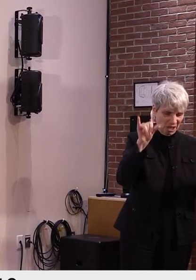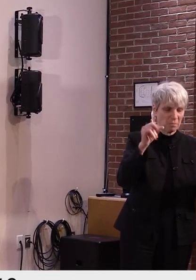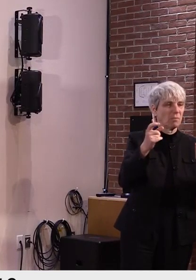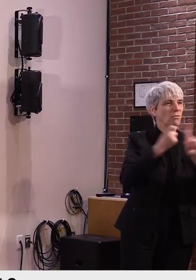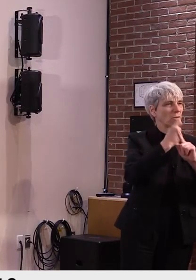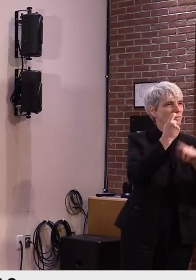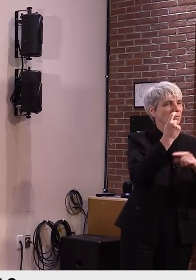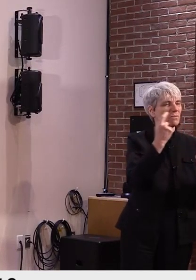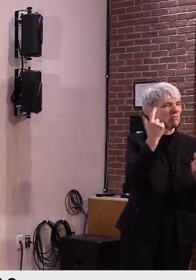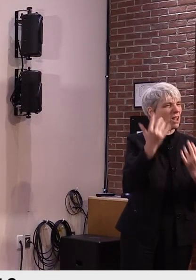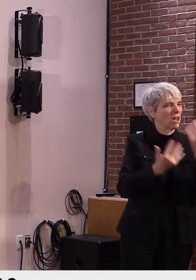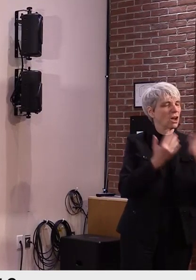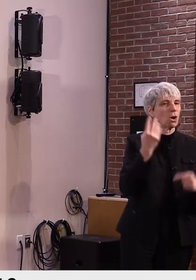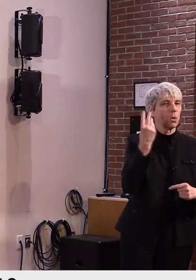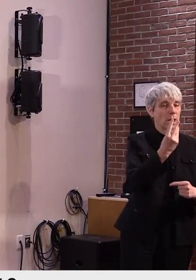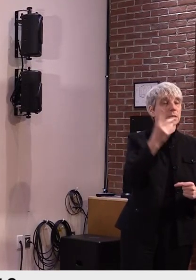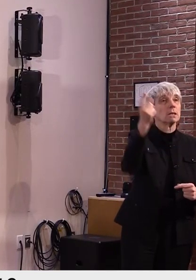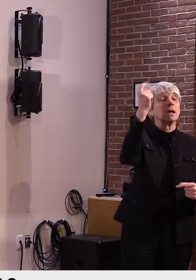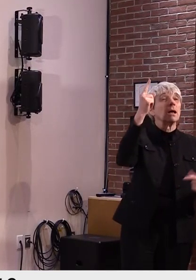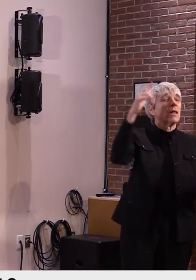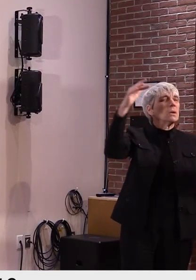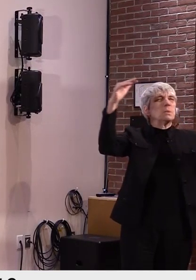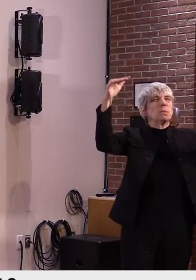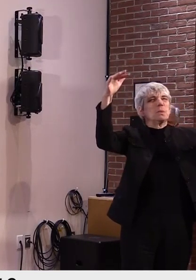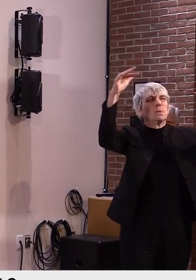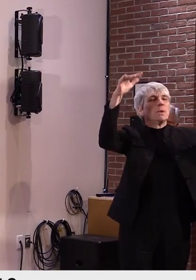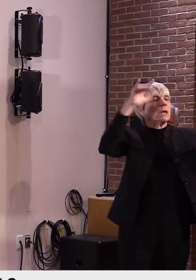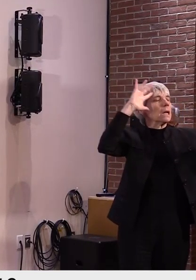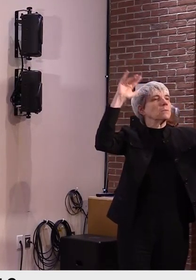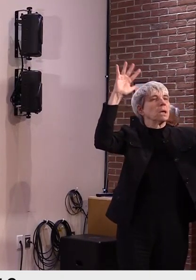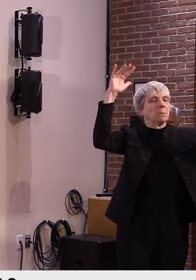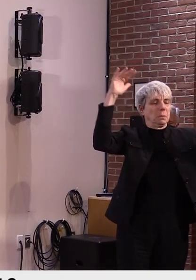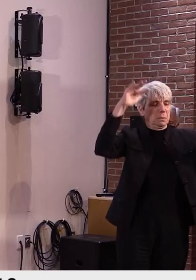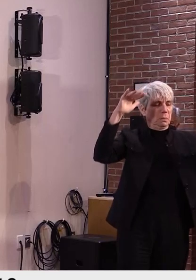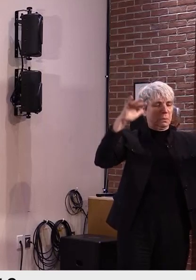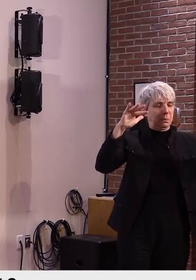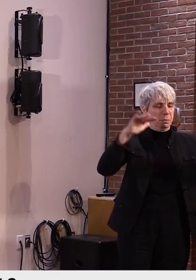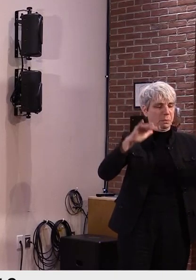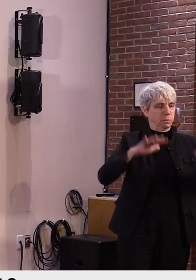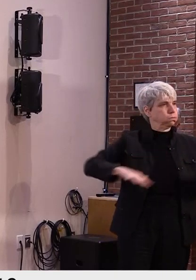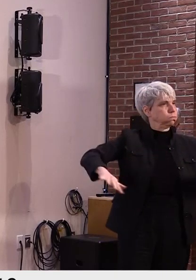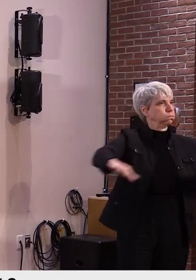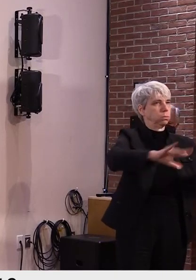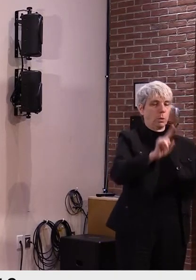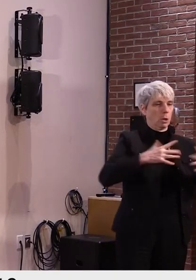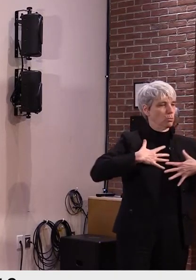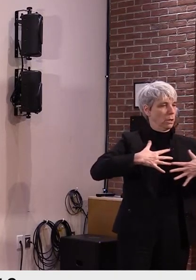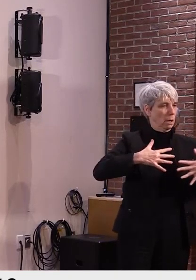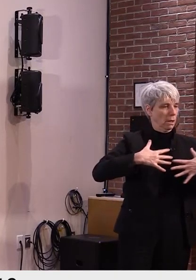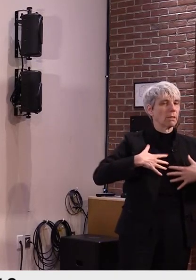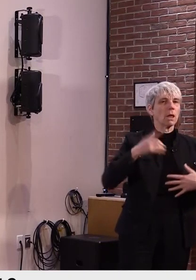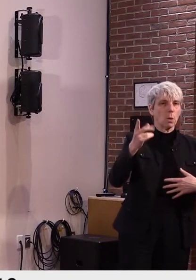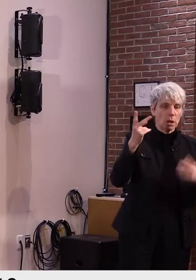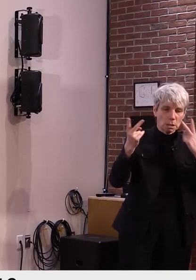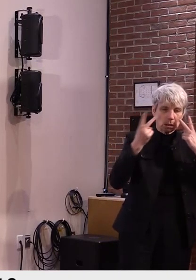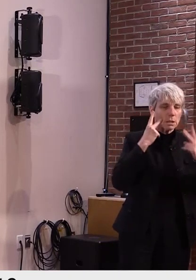expected to really reach ground level to any significant extent. We are measuring fine particulate matter. We refer to it